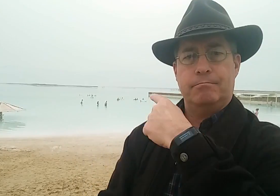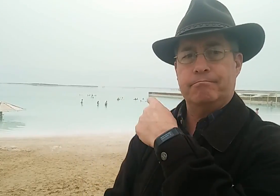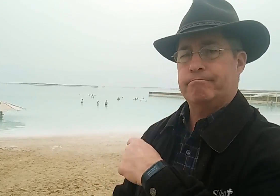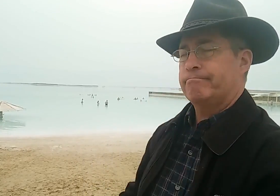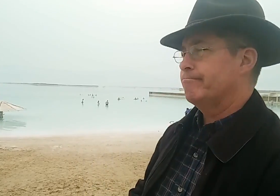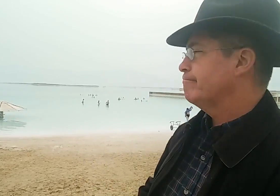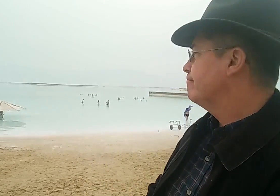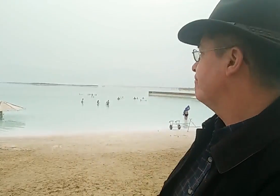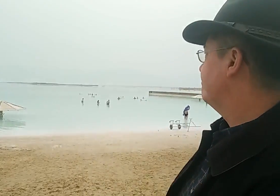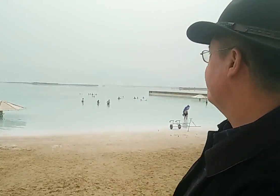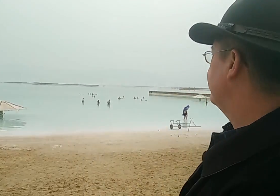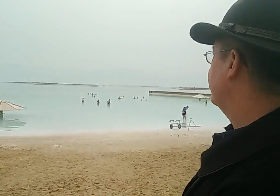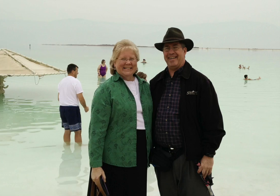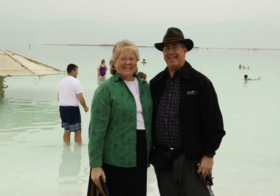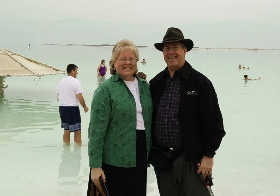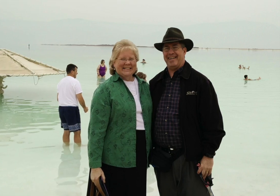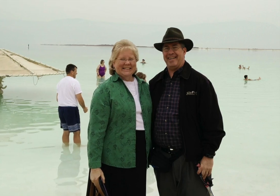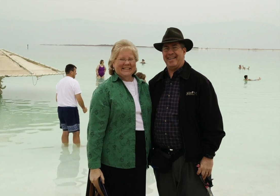So this is the Dead Sea.